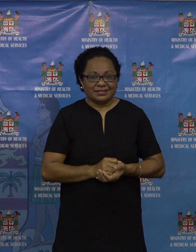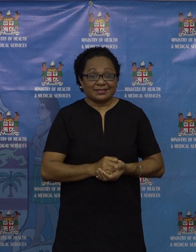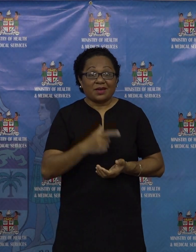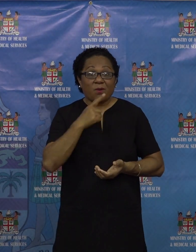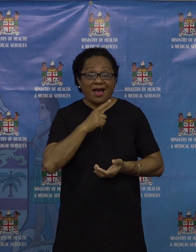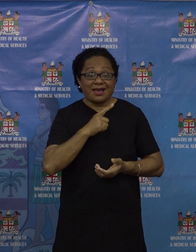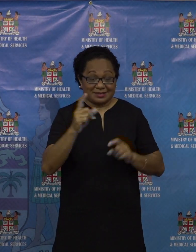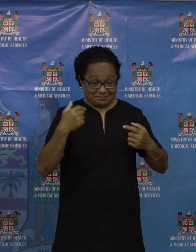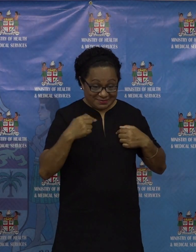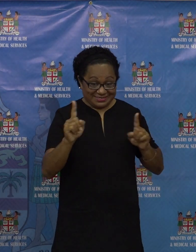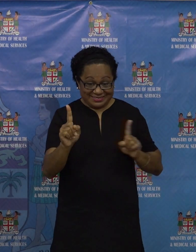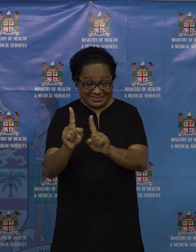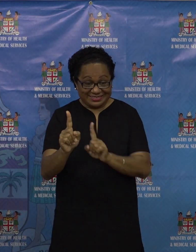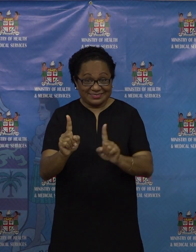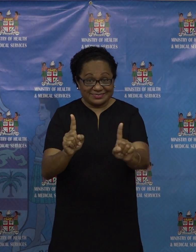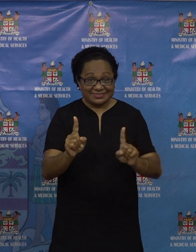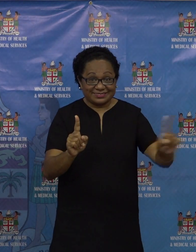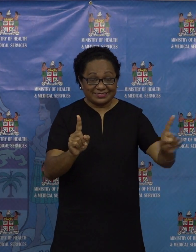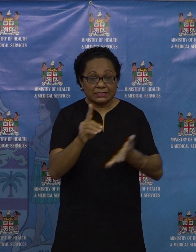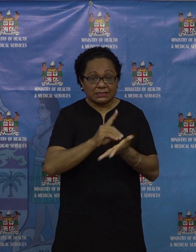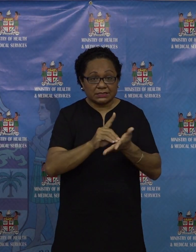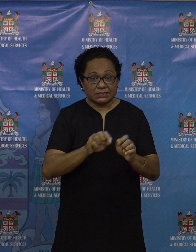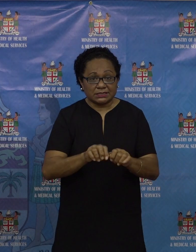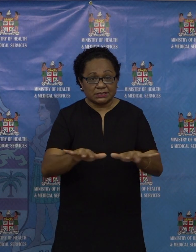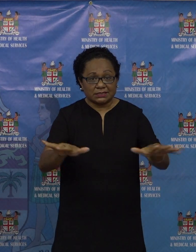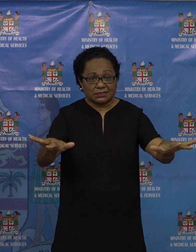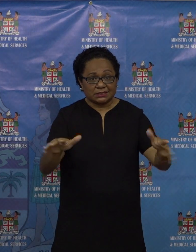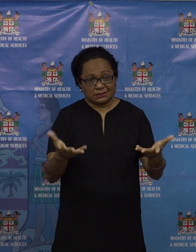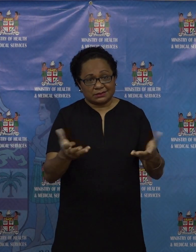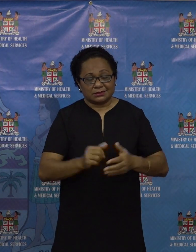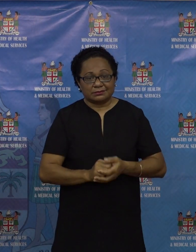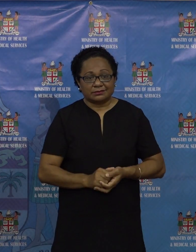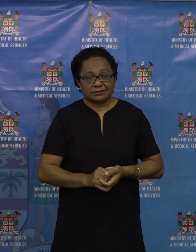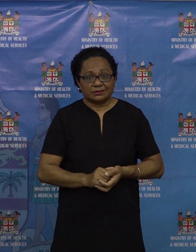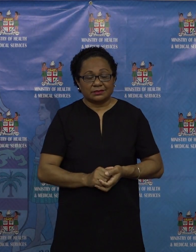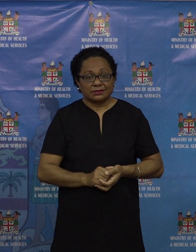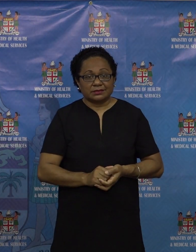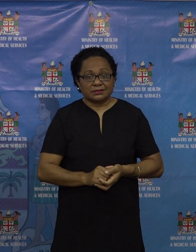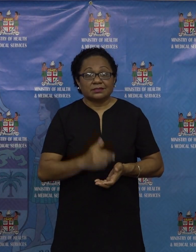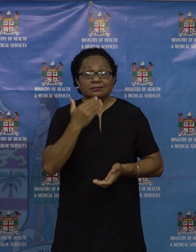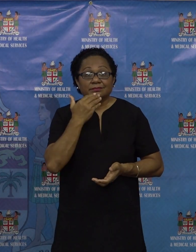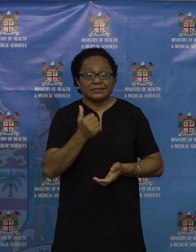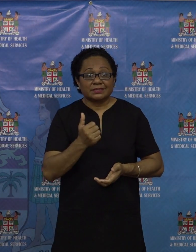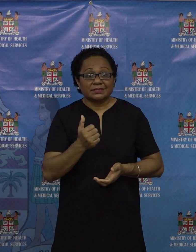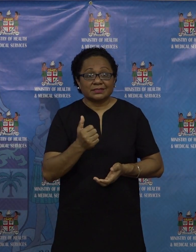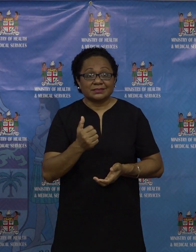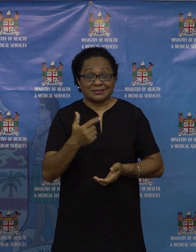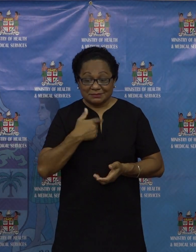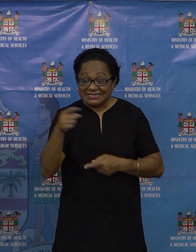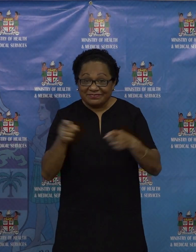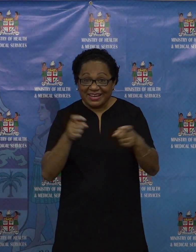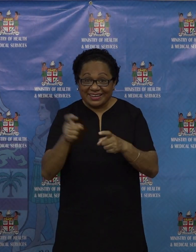people move between households, they carry the disease with them. Don't bring people together or congregate people